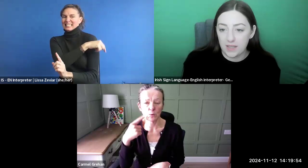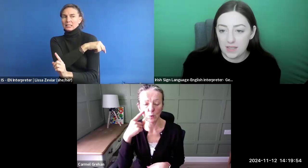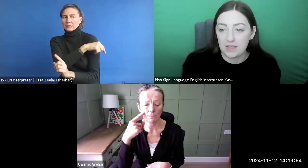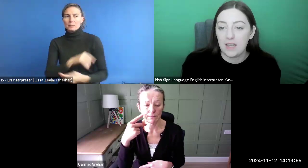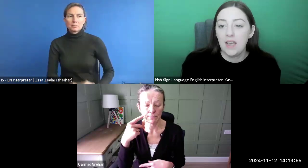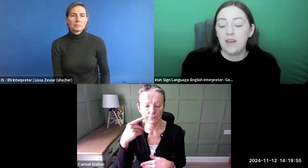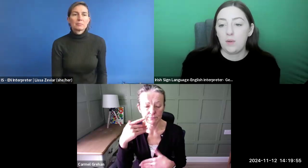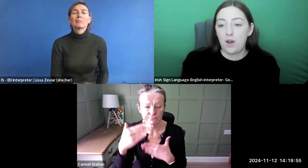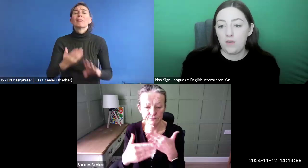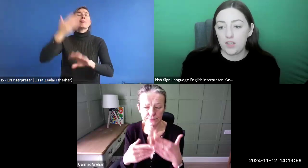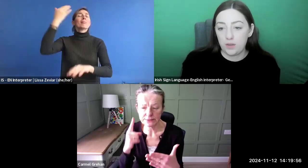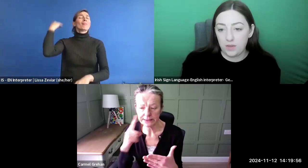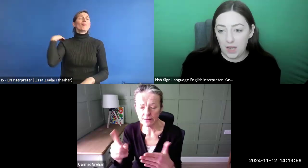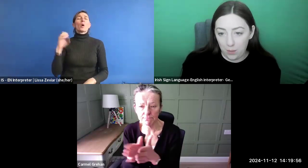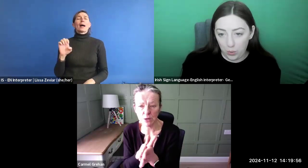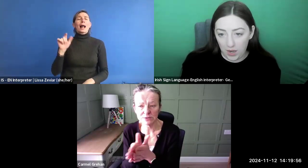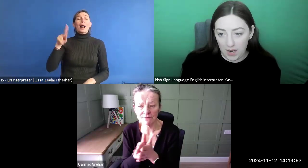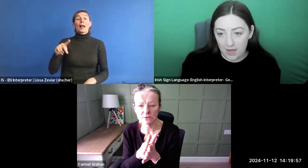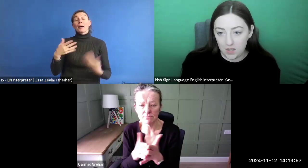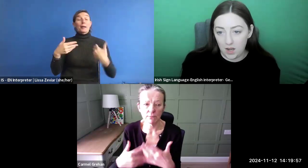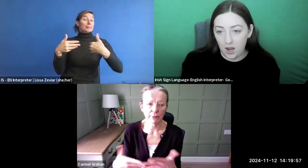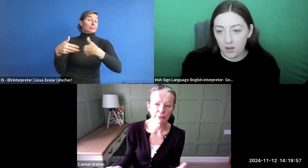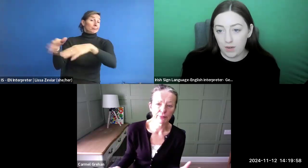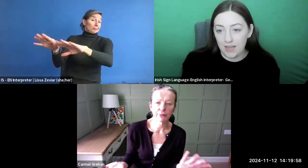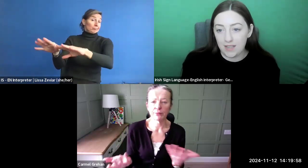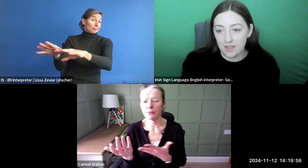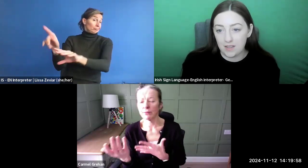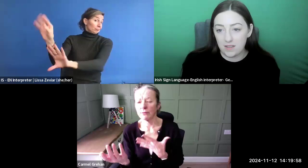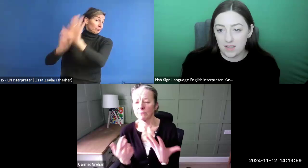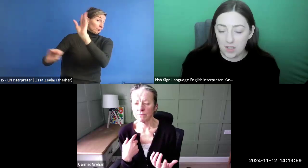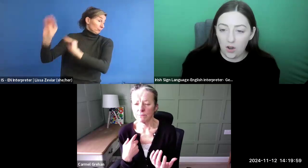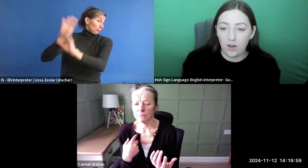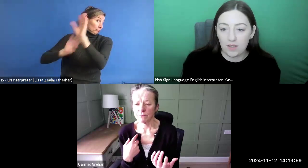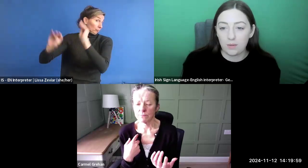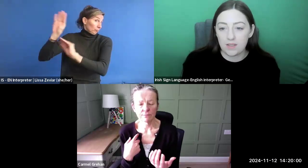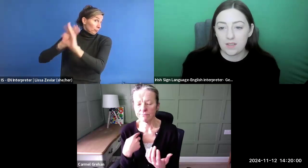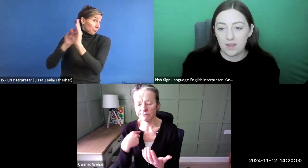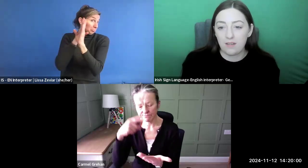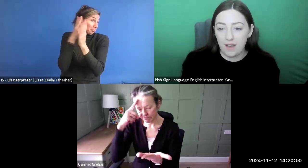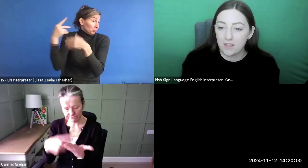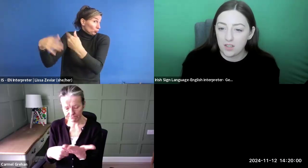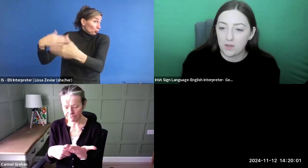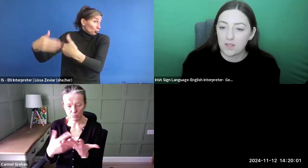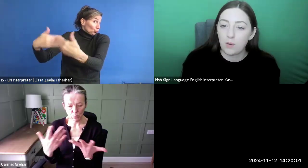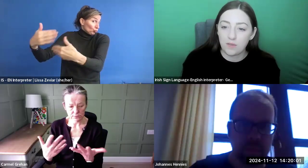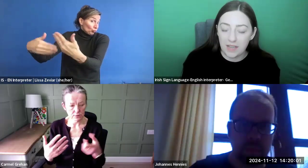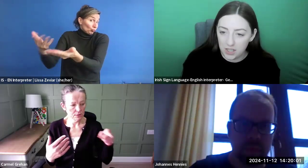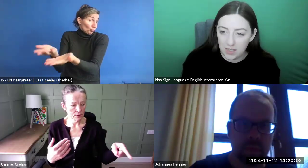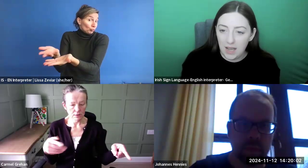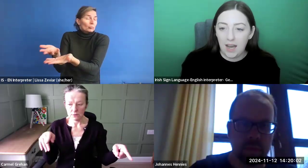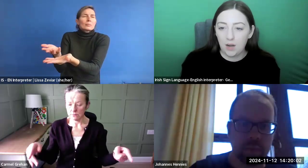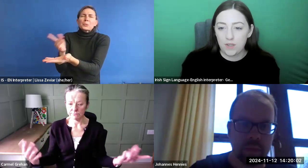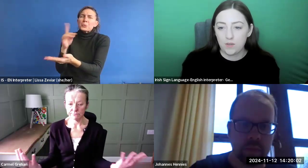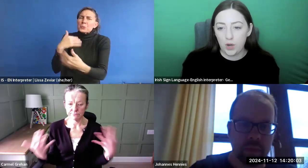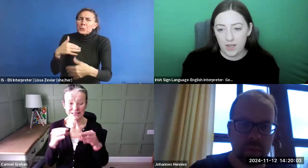their own devices. They were off to do the lab work, and I really saw it affected the students'